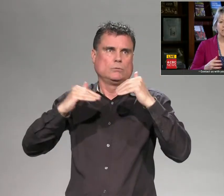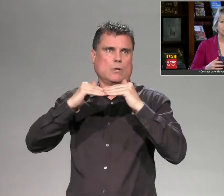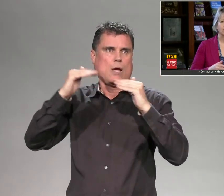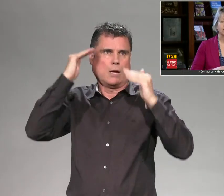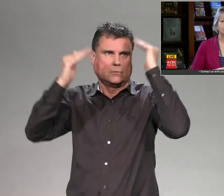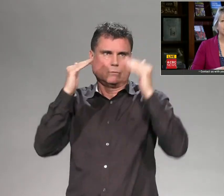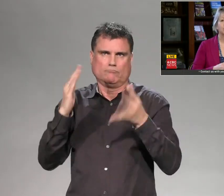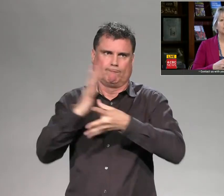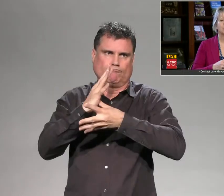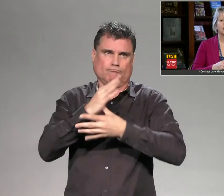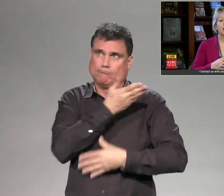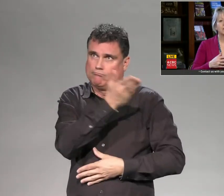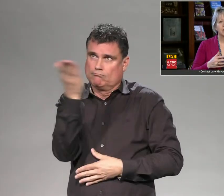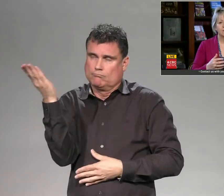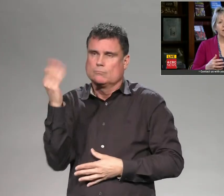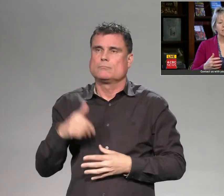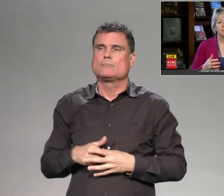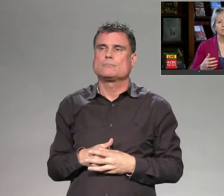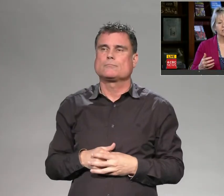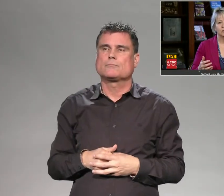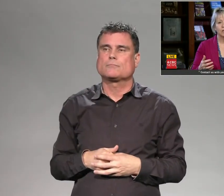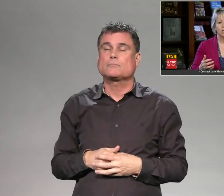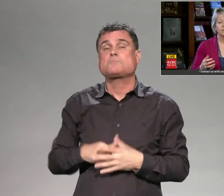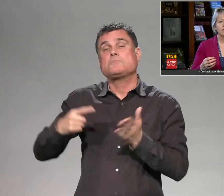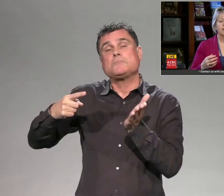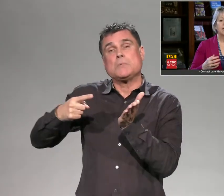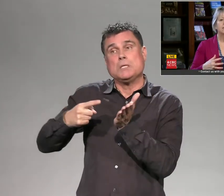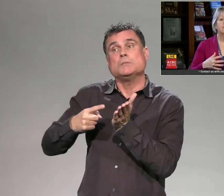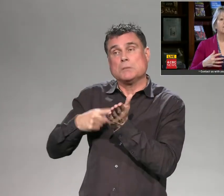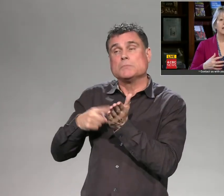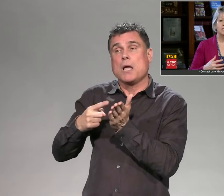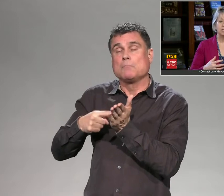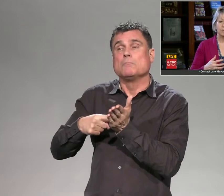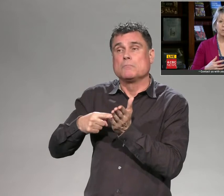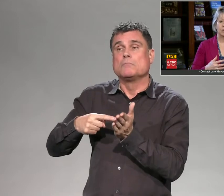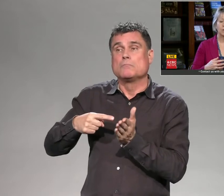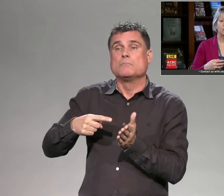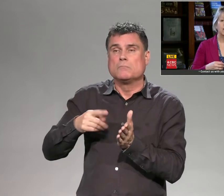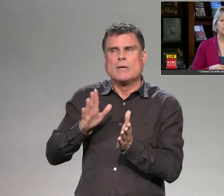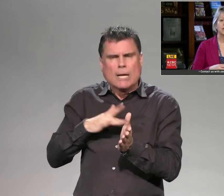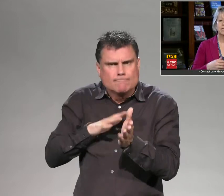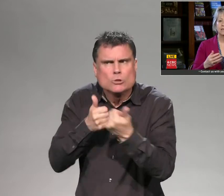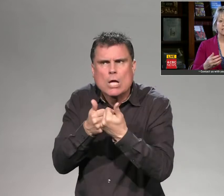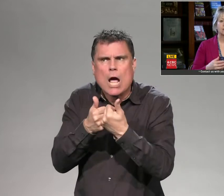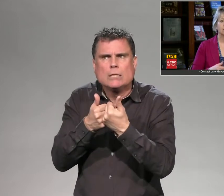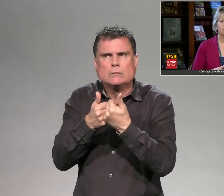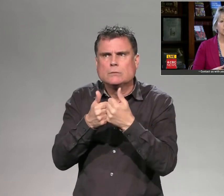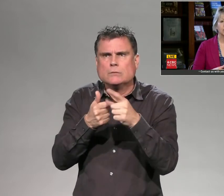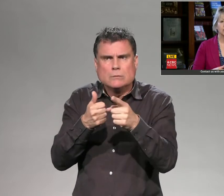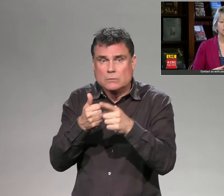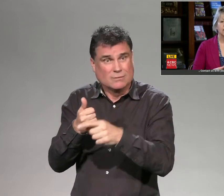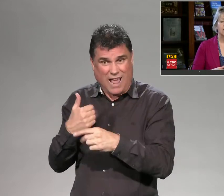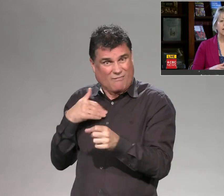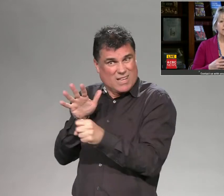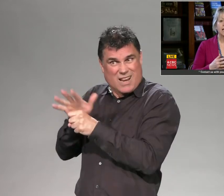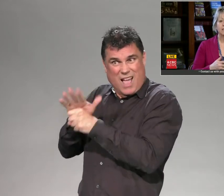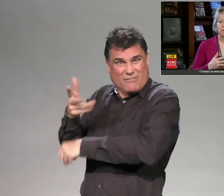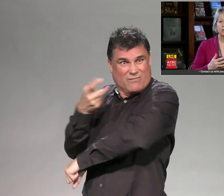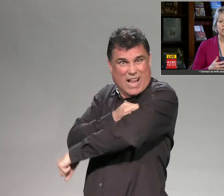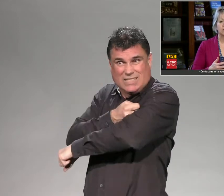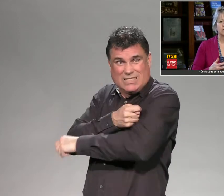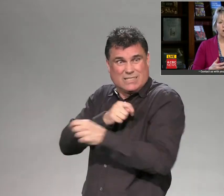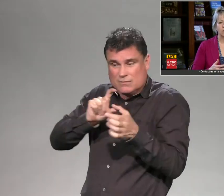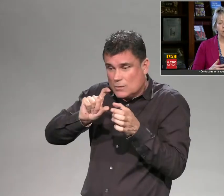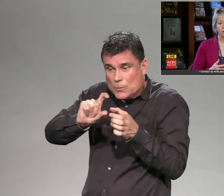some challenges in making sure we have enough vaccine to do that, and in finding people who may be connected to communities. And